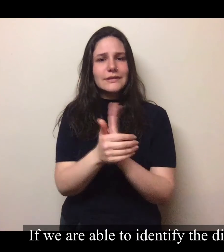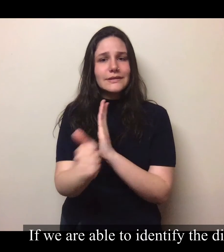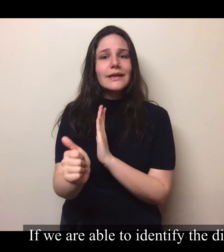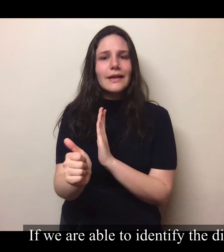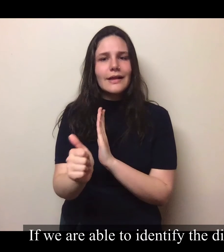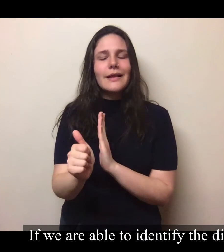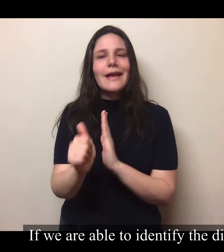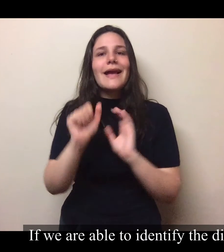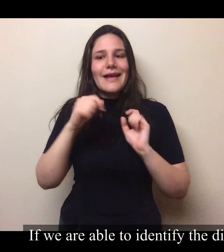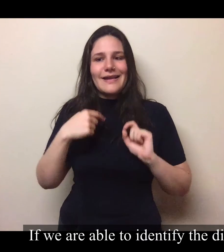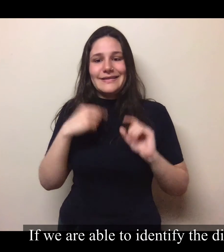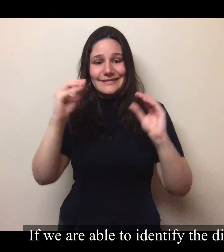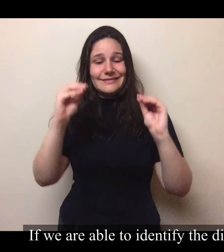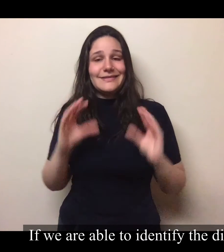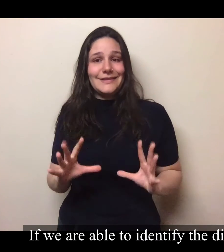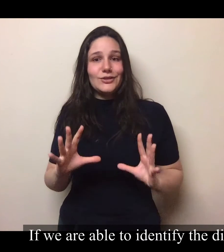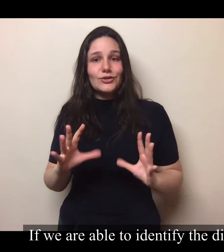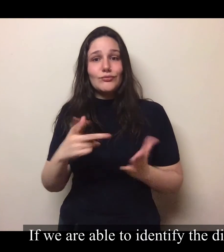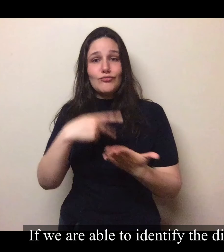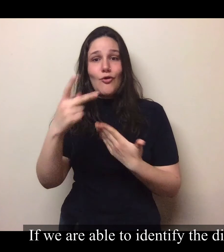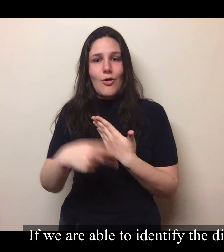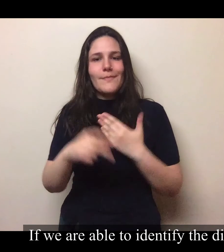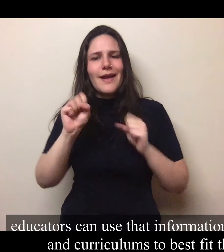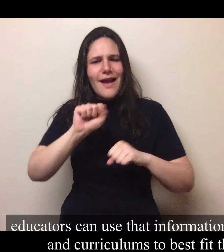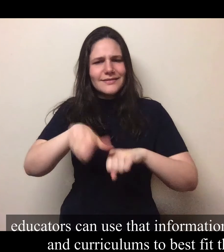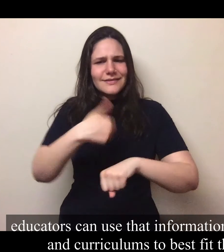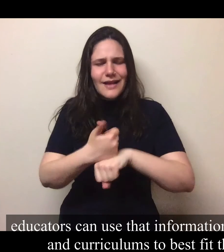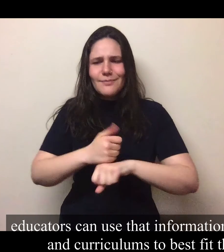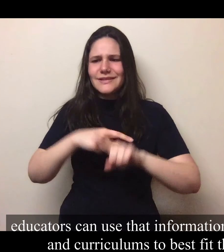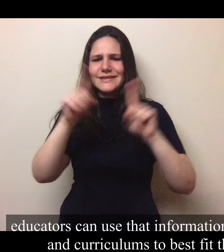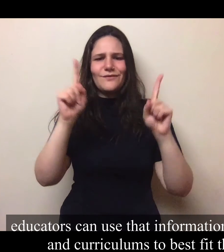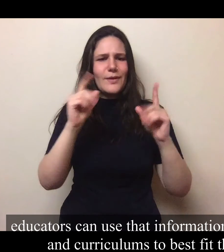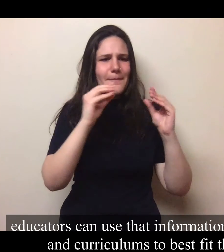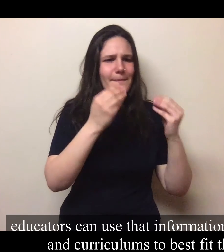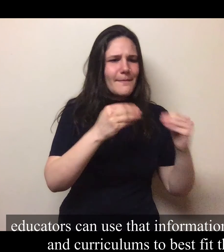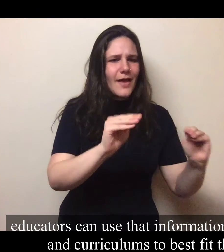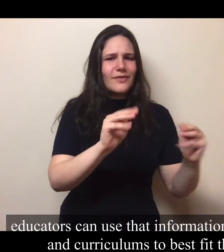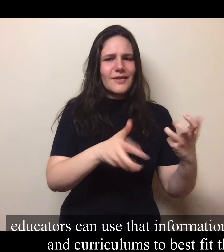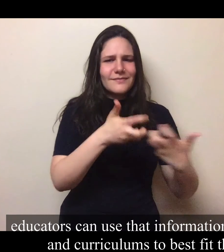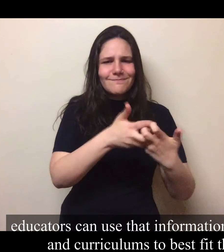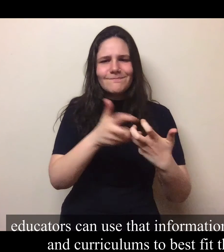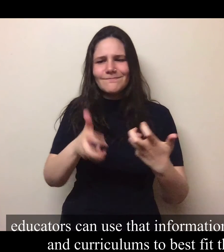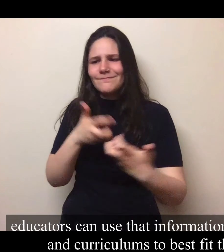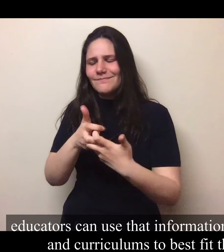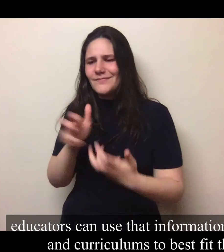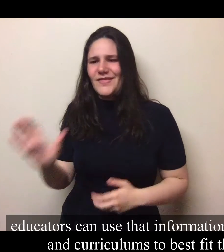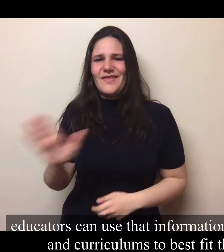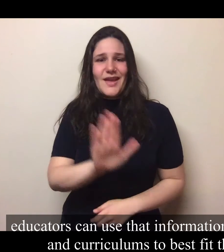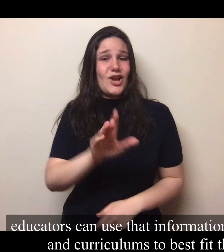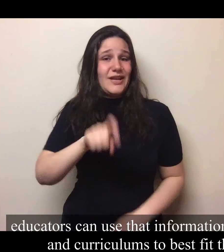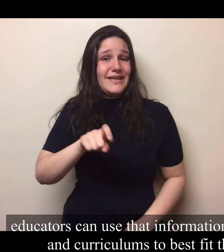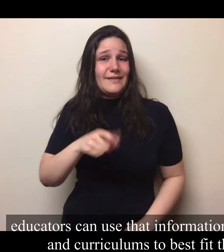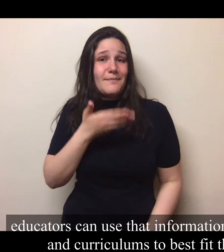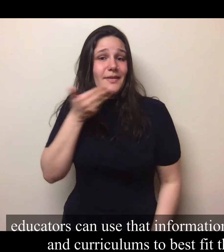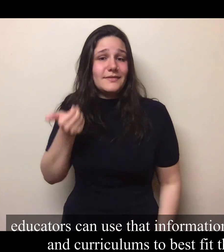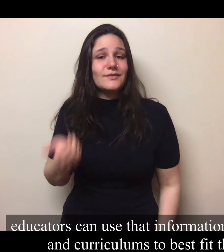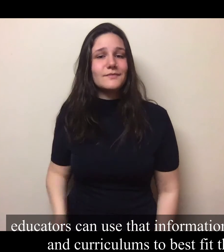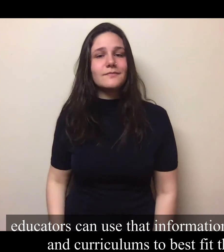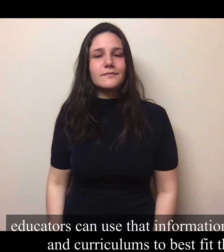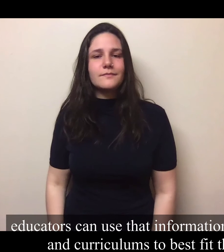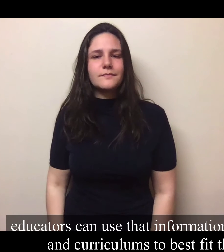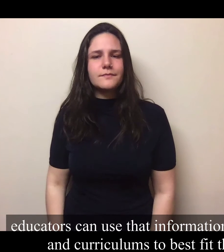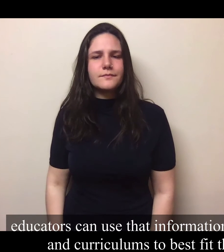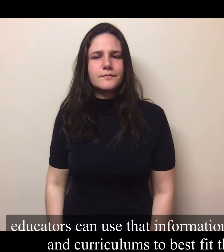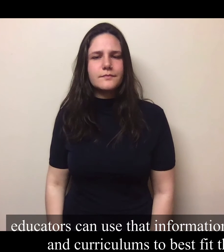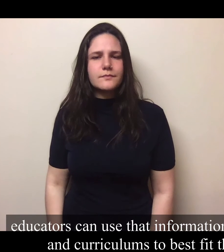able to identify the different skills among the groups, educators can use that information to modify their teaching methods and curriculums